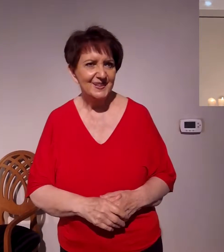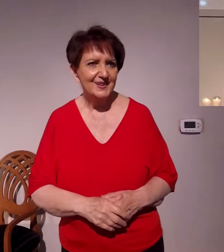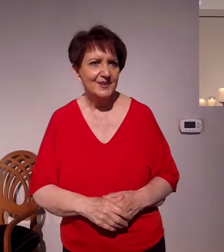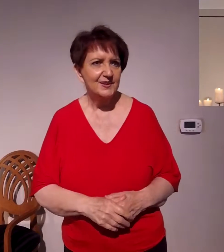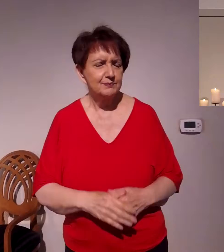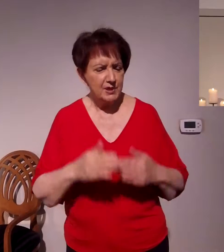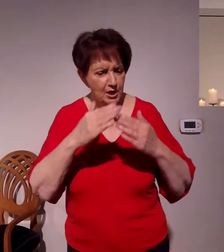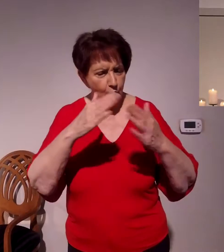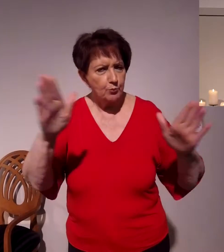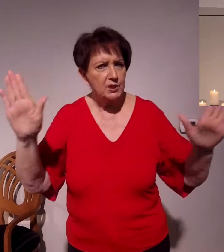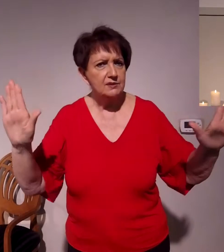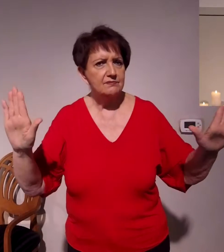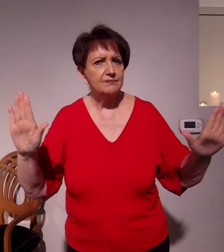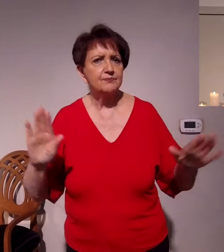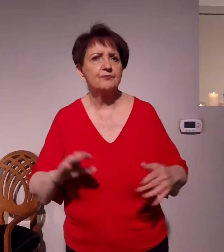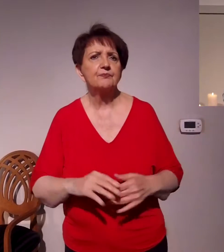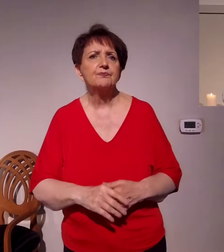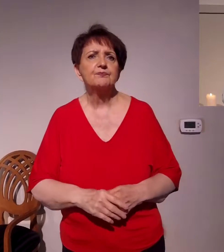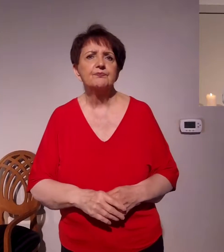be open, because